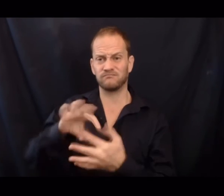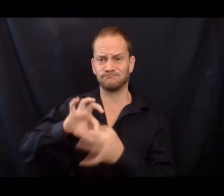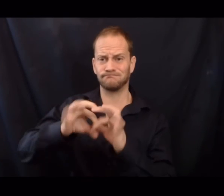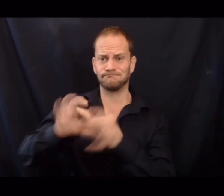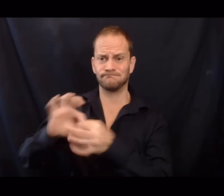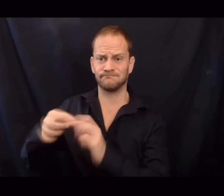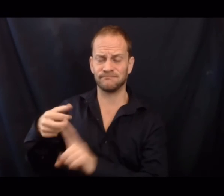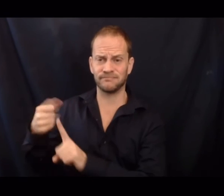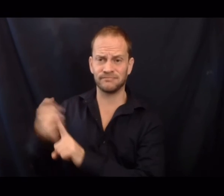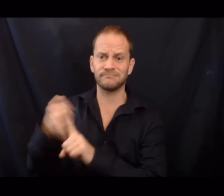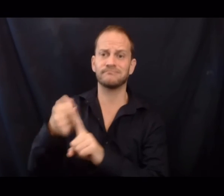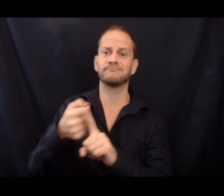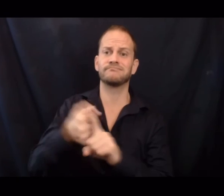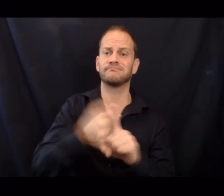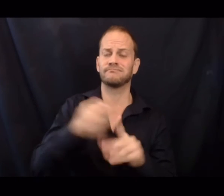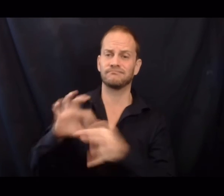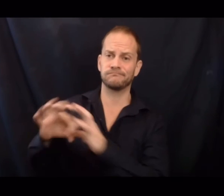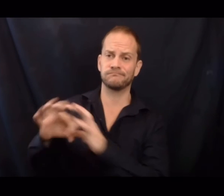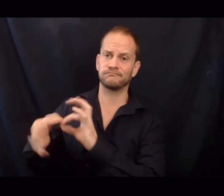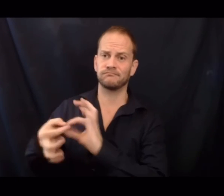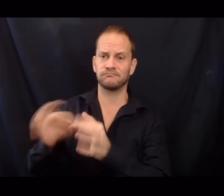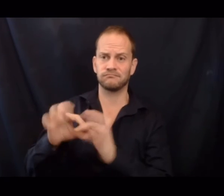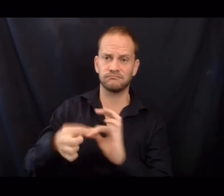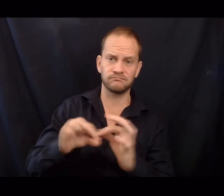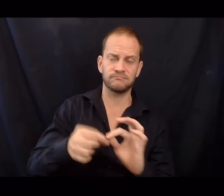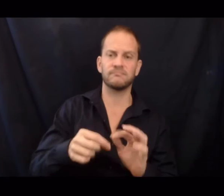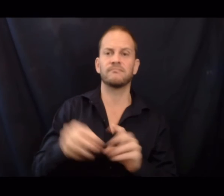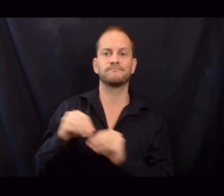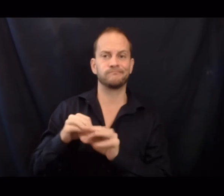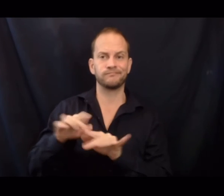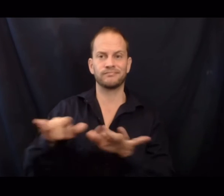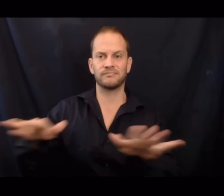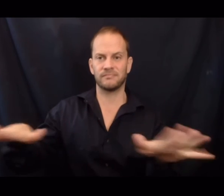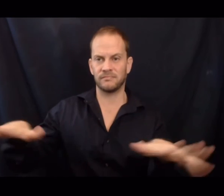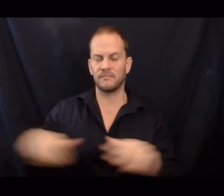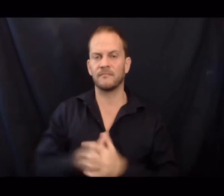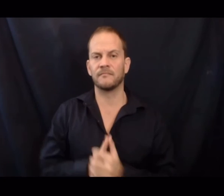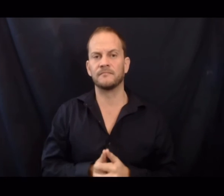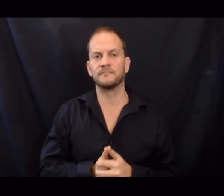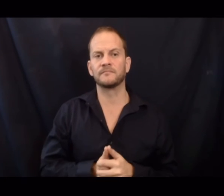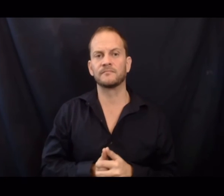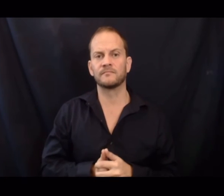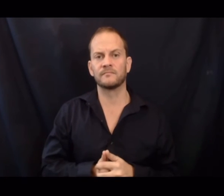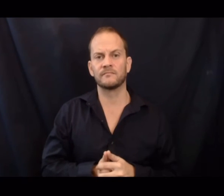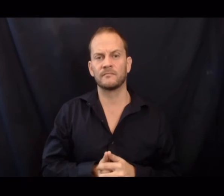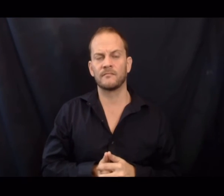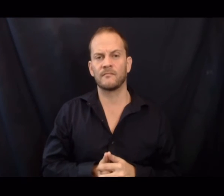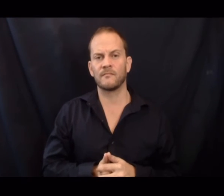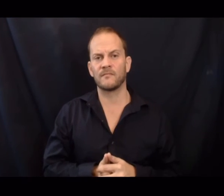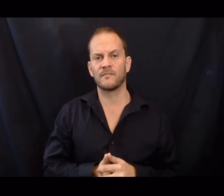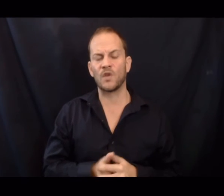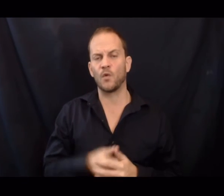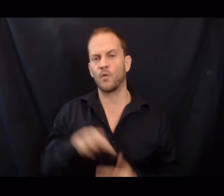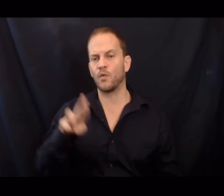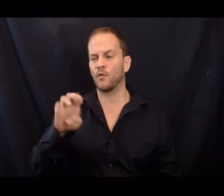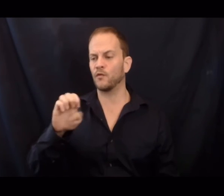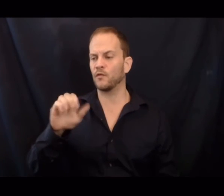and they split. And so we need a high enough concentration of this uranium-235,